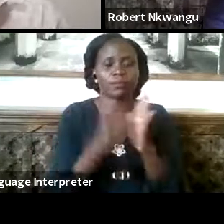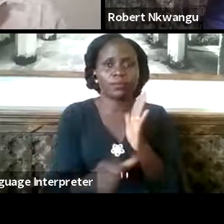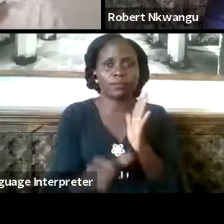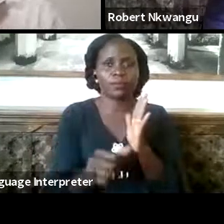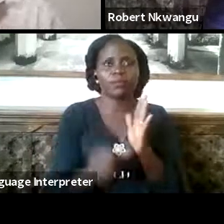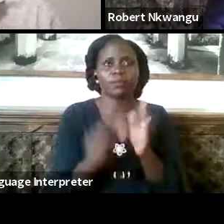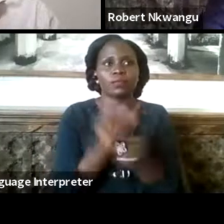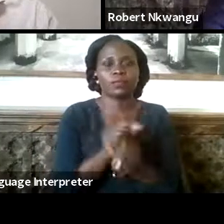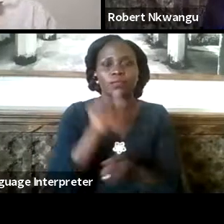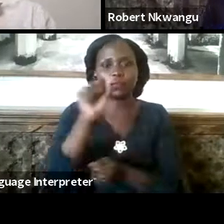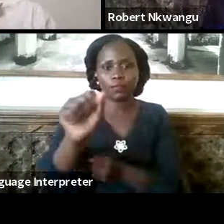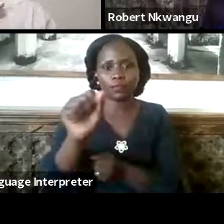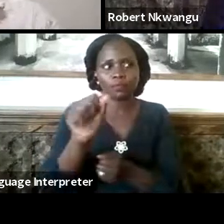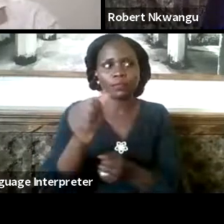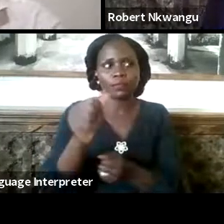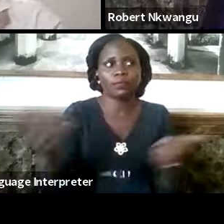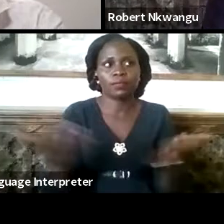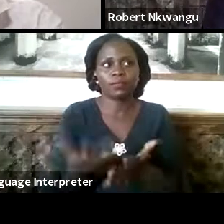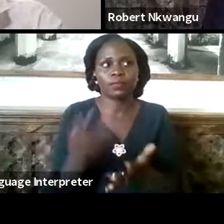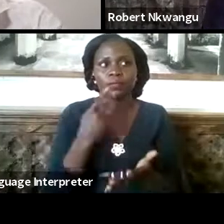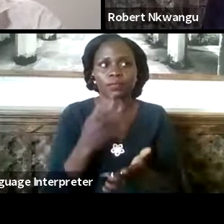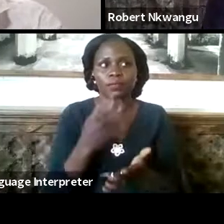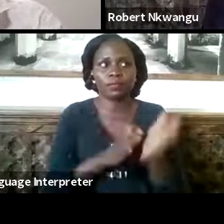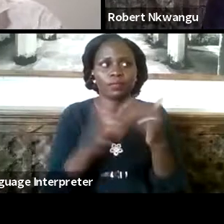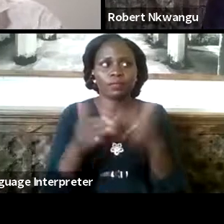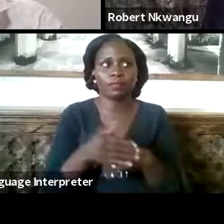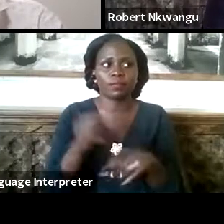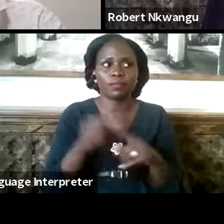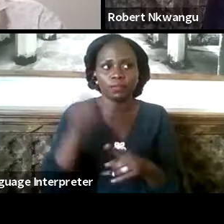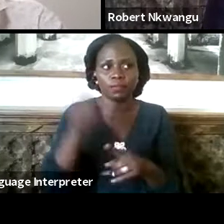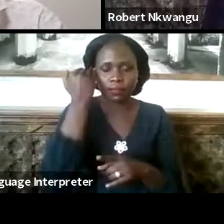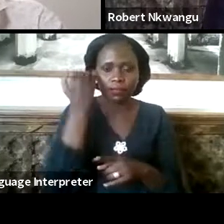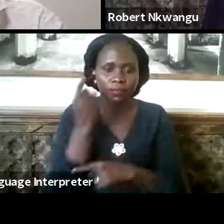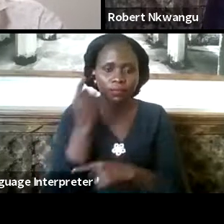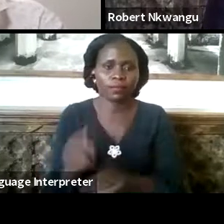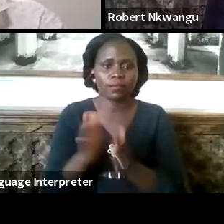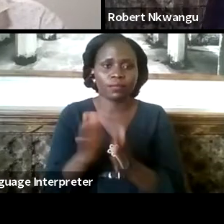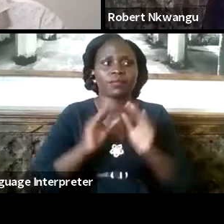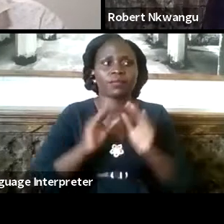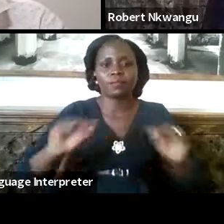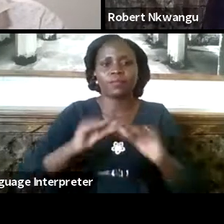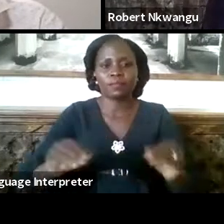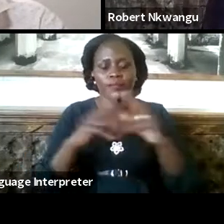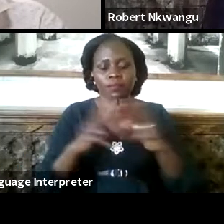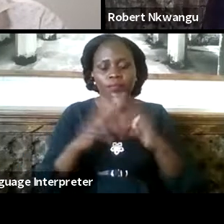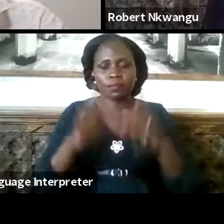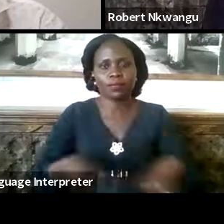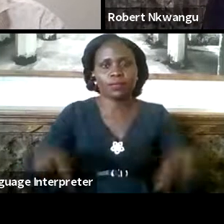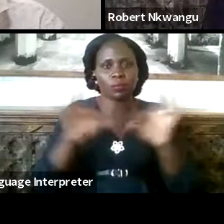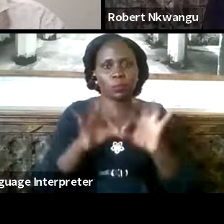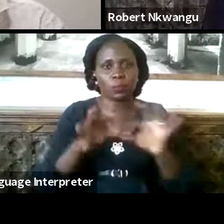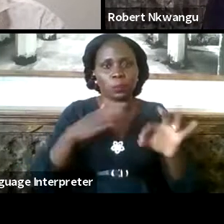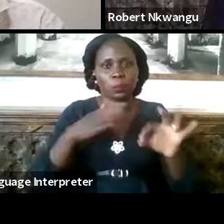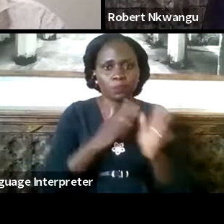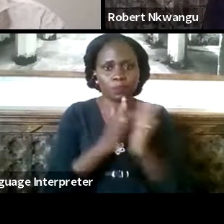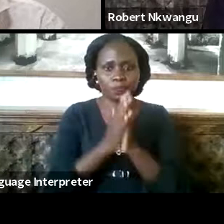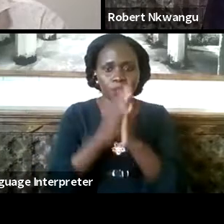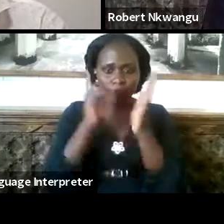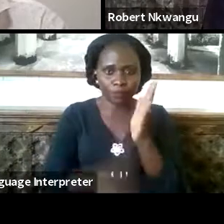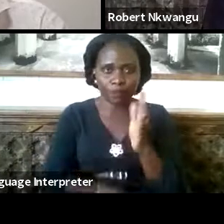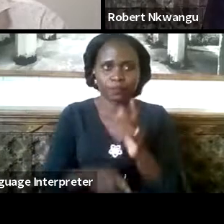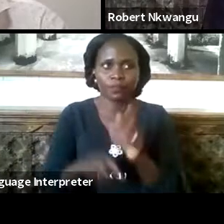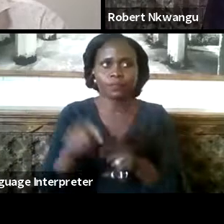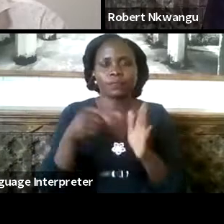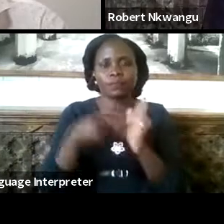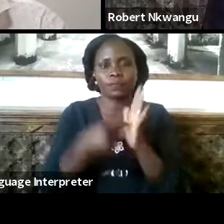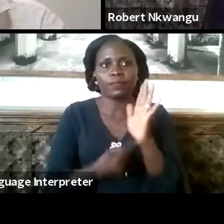say access to justice, information, and training, is very critical, and my prayer is that our regulations come out and then we can know how